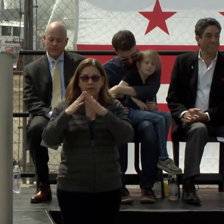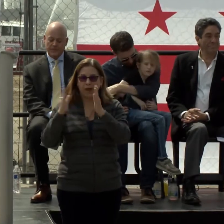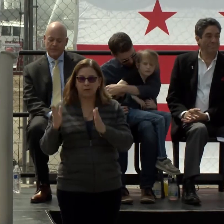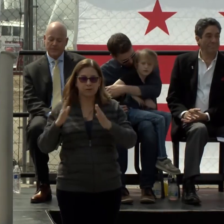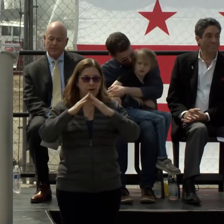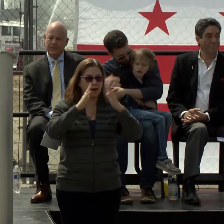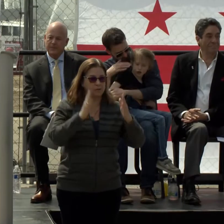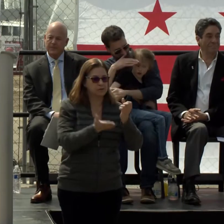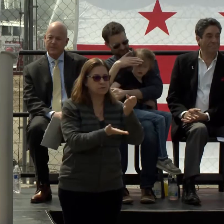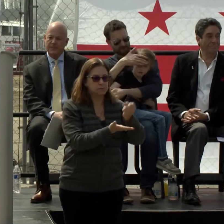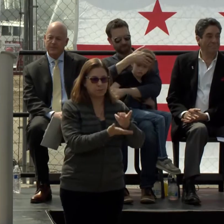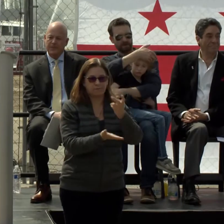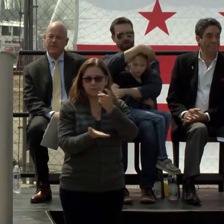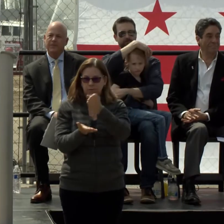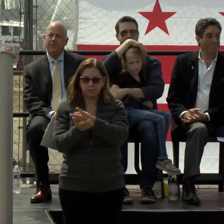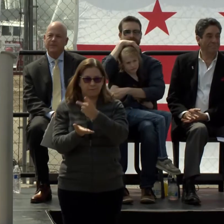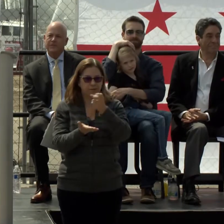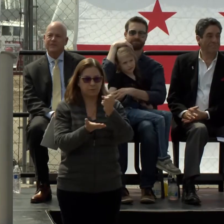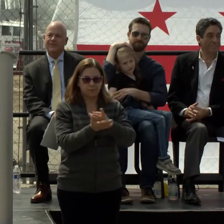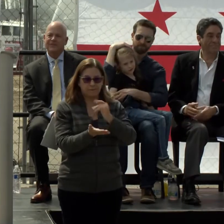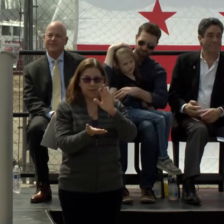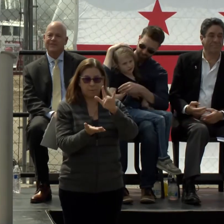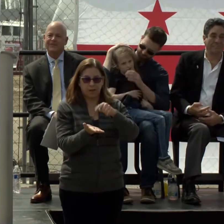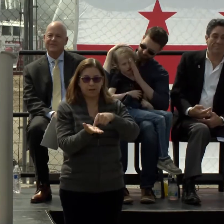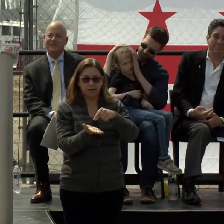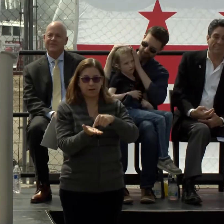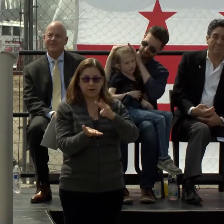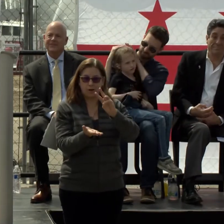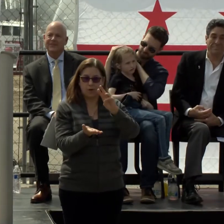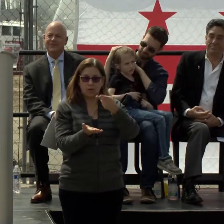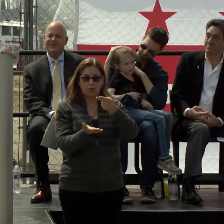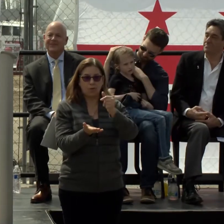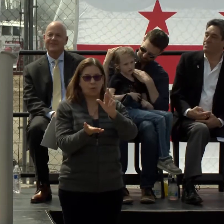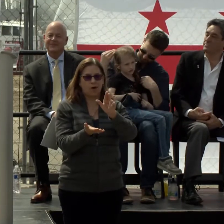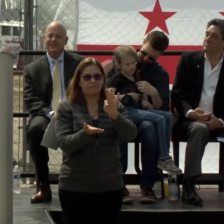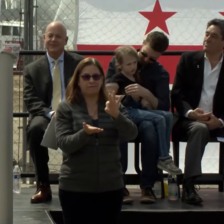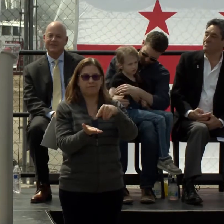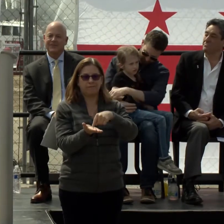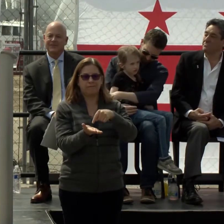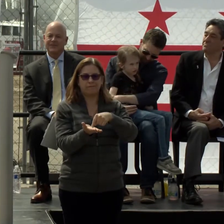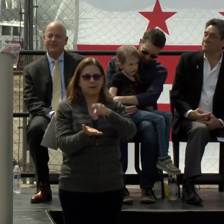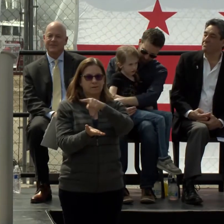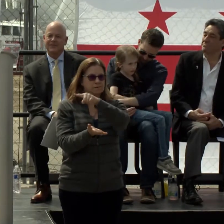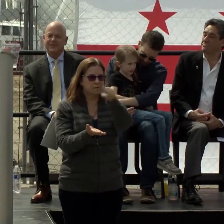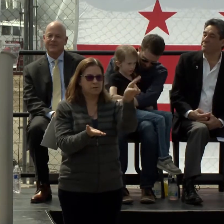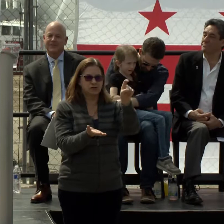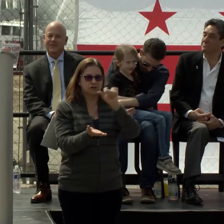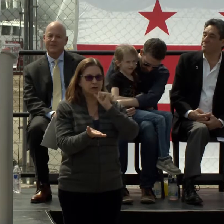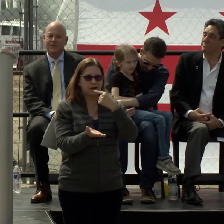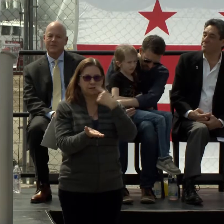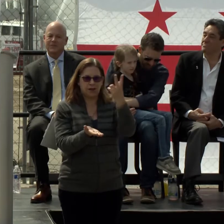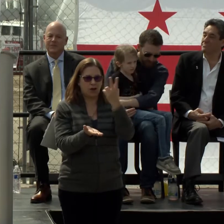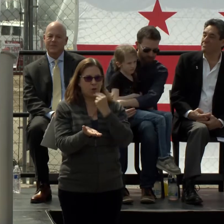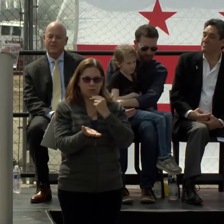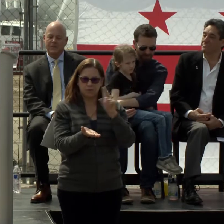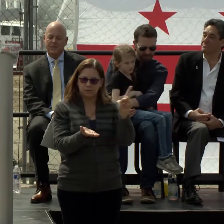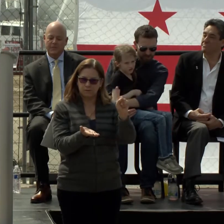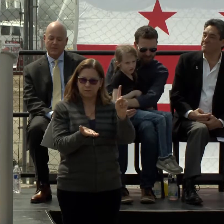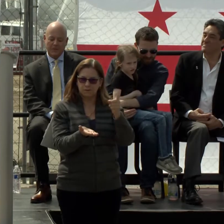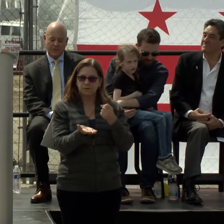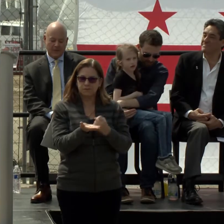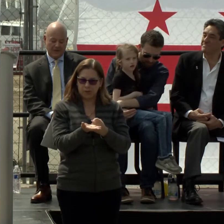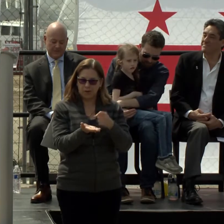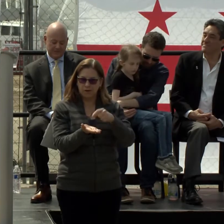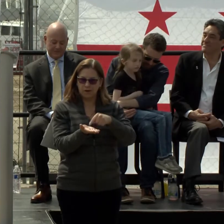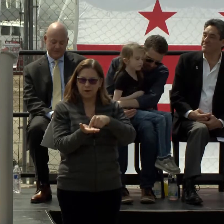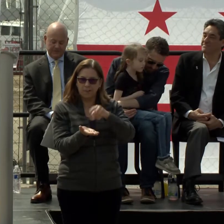have known that the wharf was something you should not say no to. The wharf may have been the